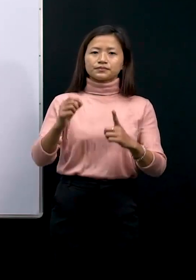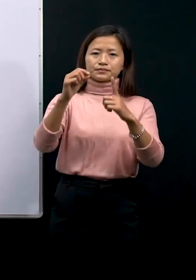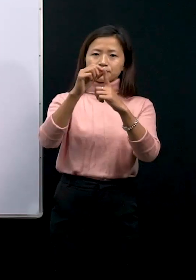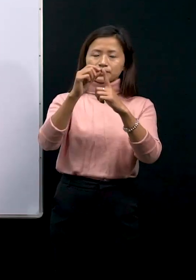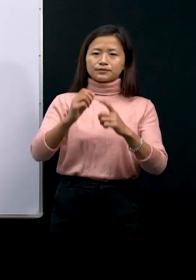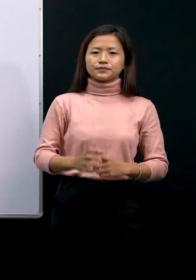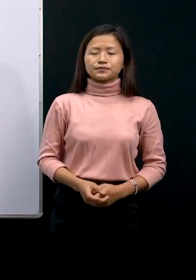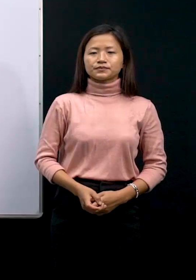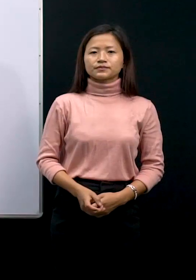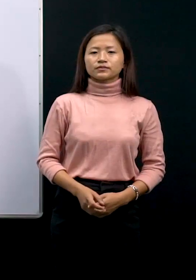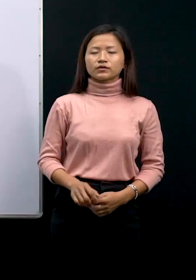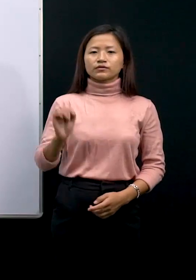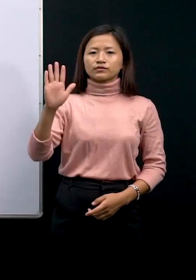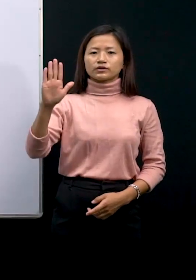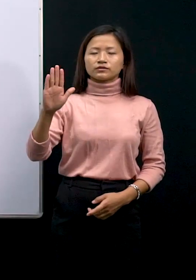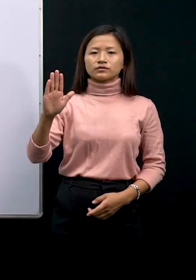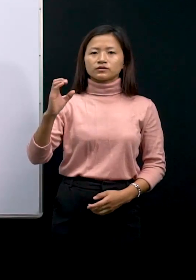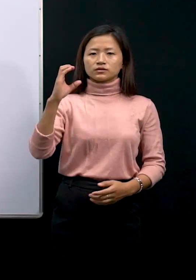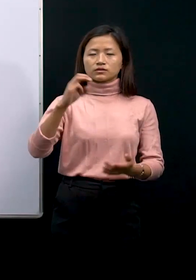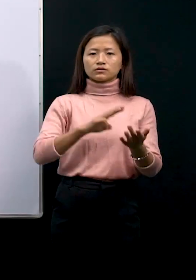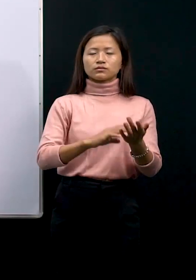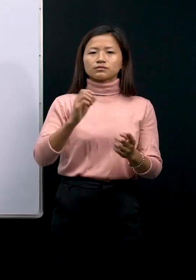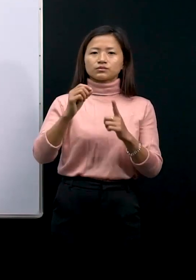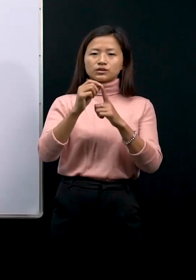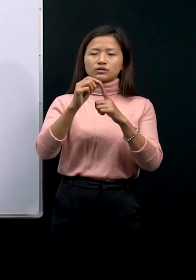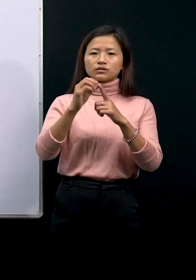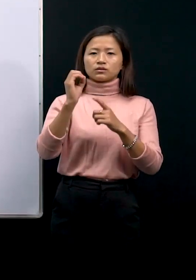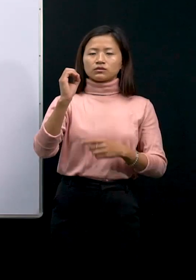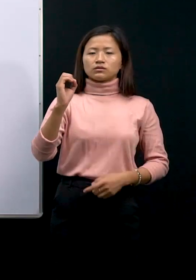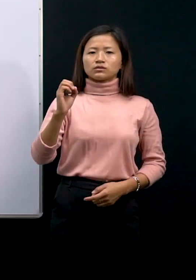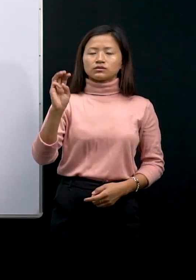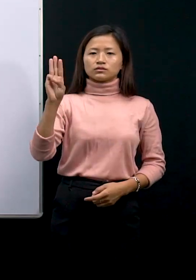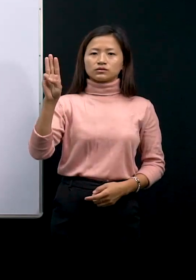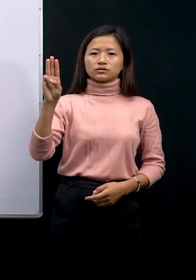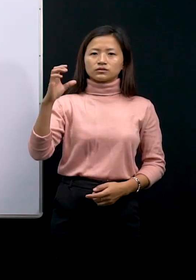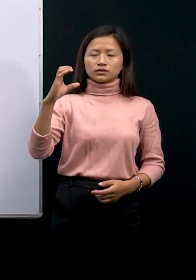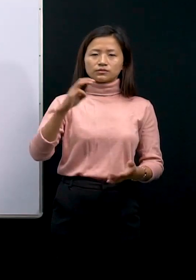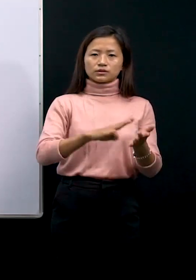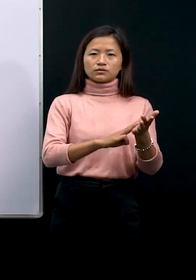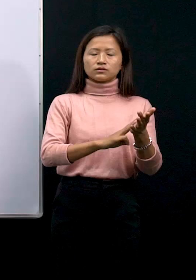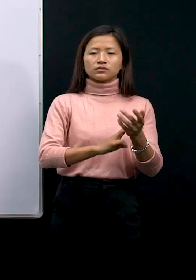AO is equal to 5 cm. PO equal to 3 cm.